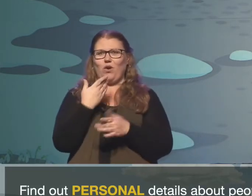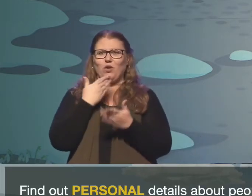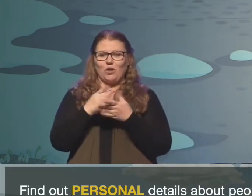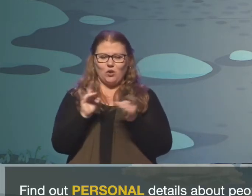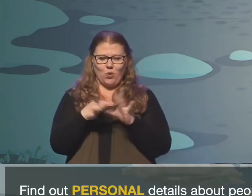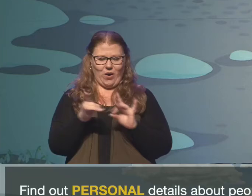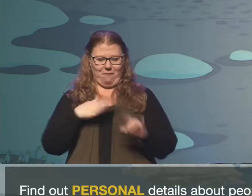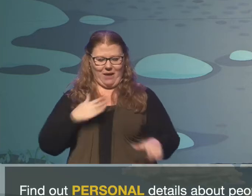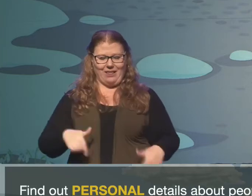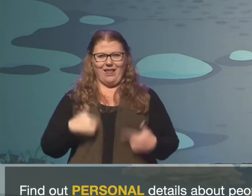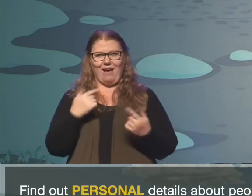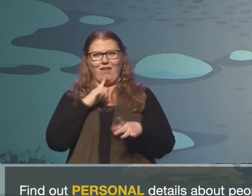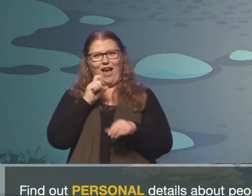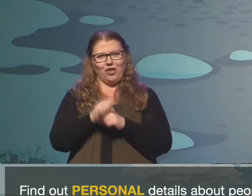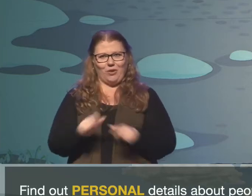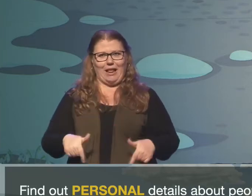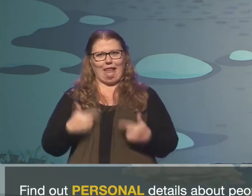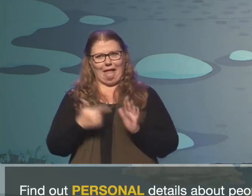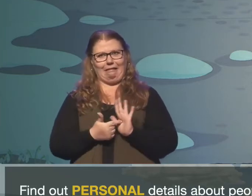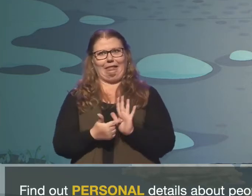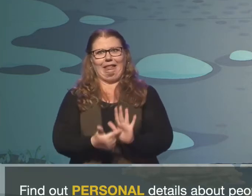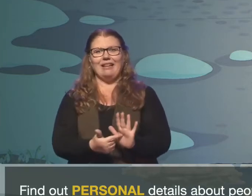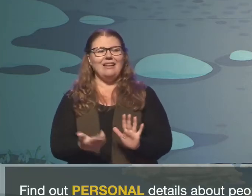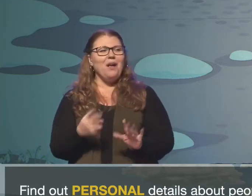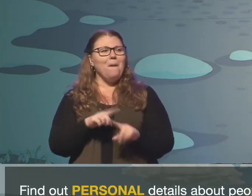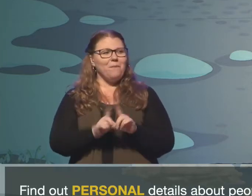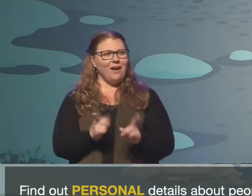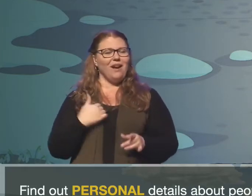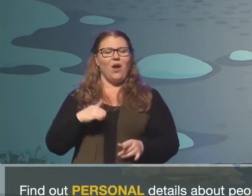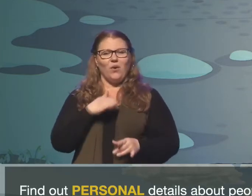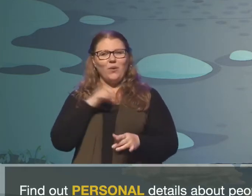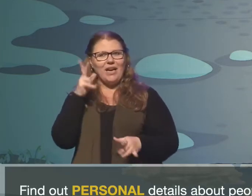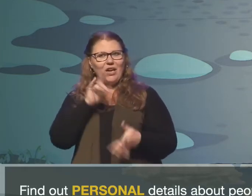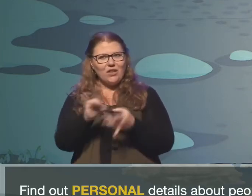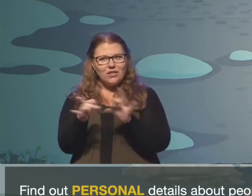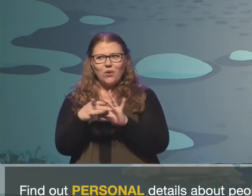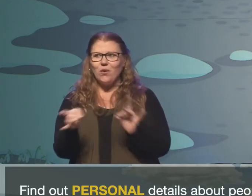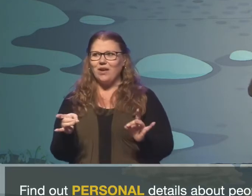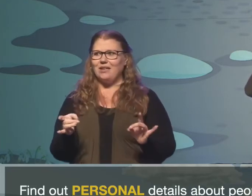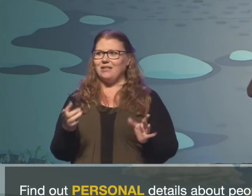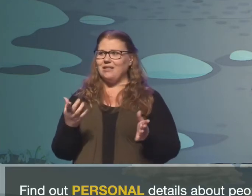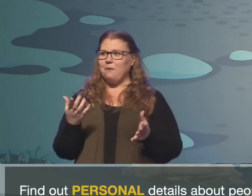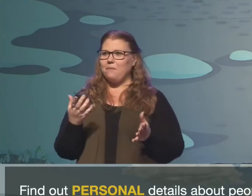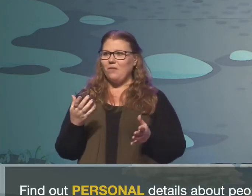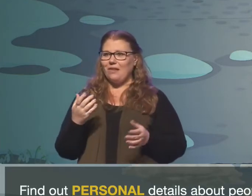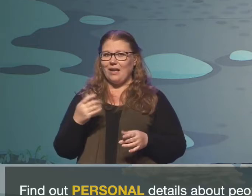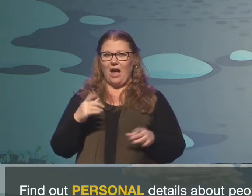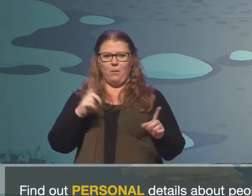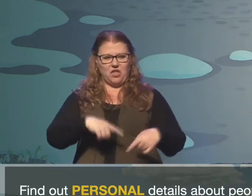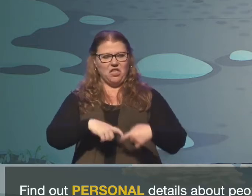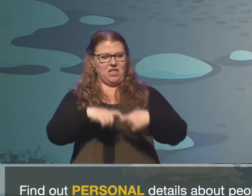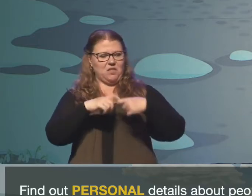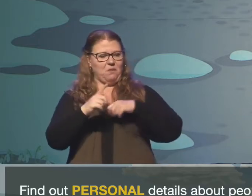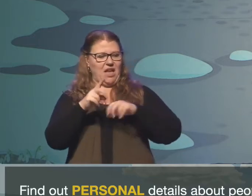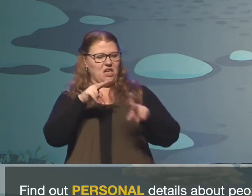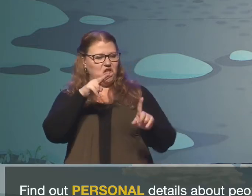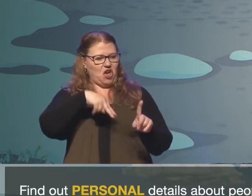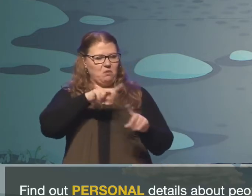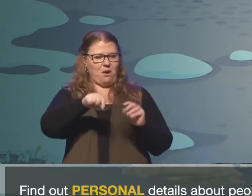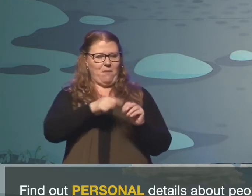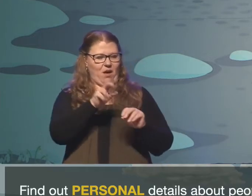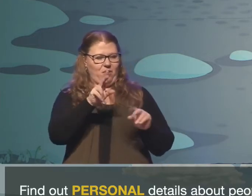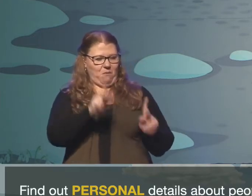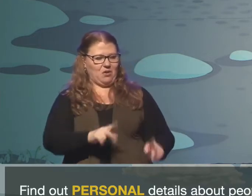of me actually living this out, okay? But when we hear those stories, if I just will suspend judgment about a person's life,